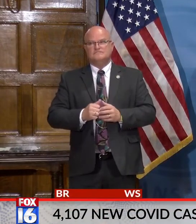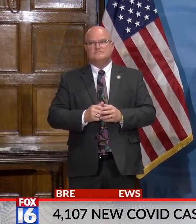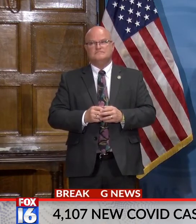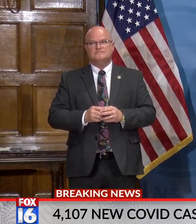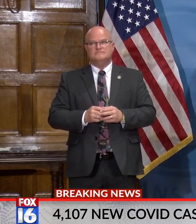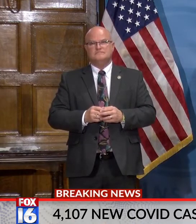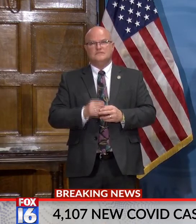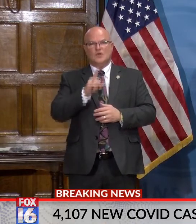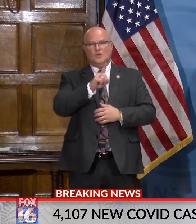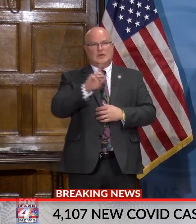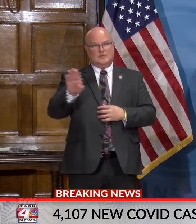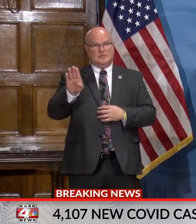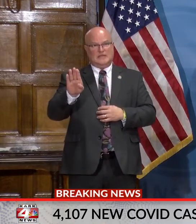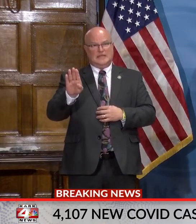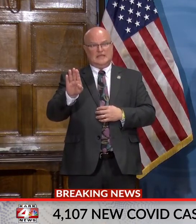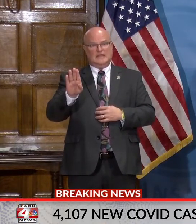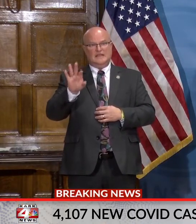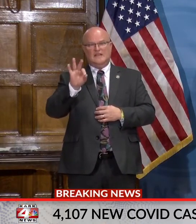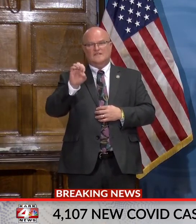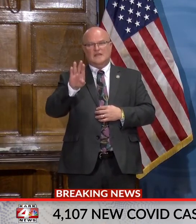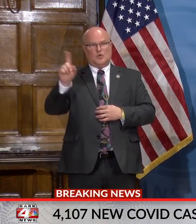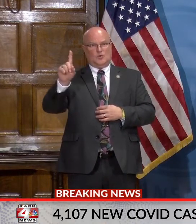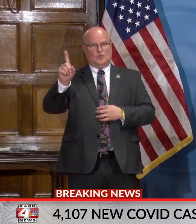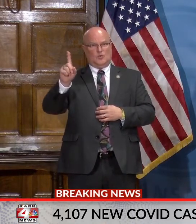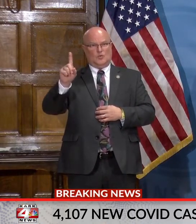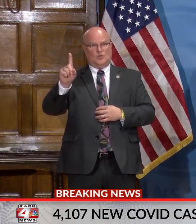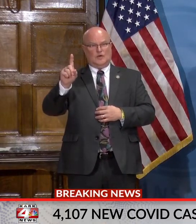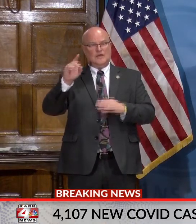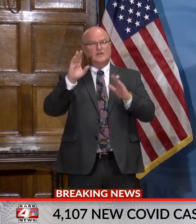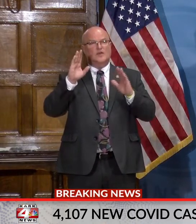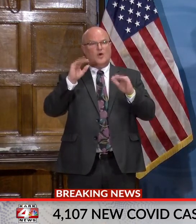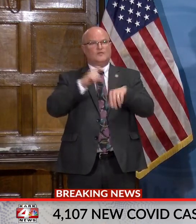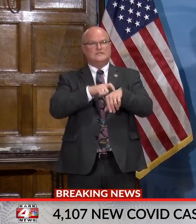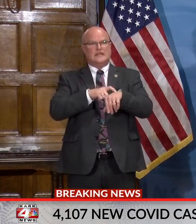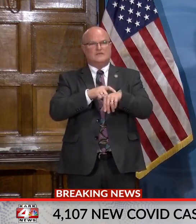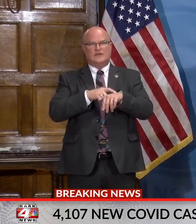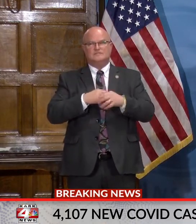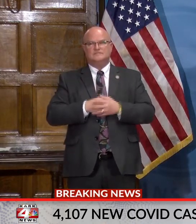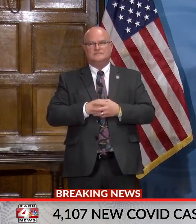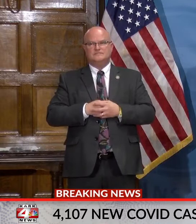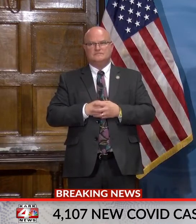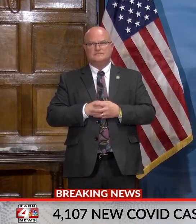They're in 1B, which is a February 1 hopeful time frame.